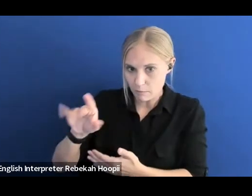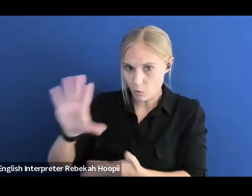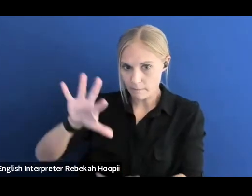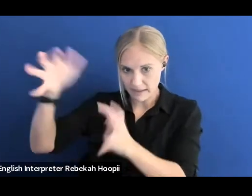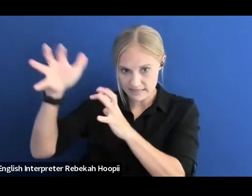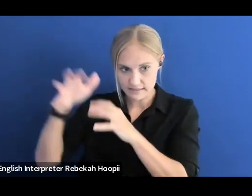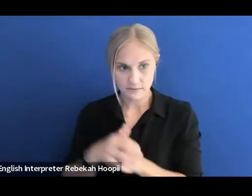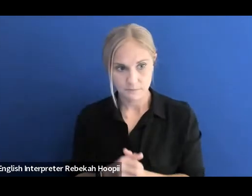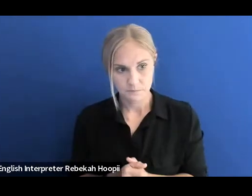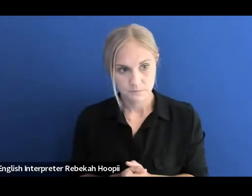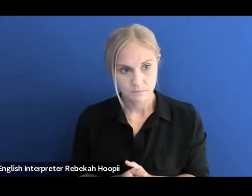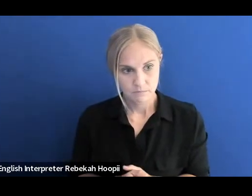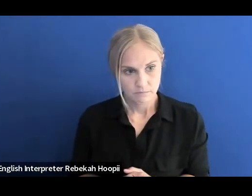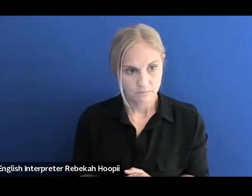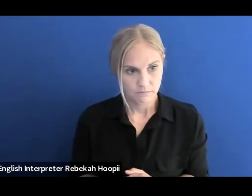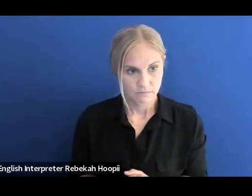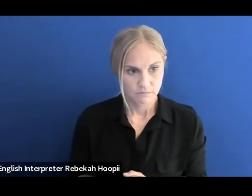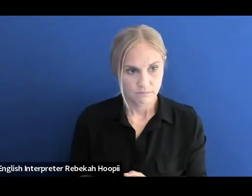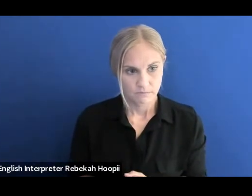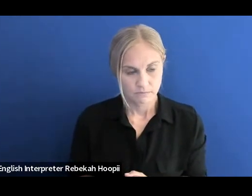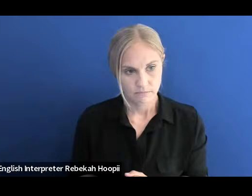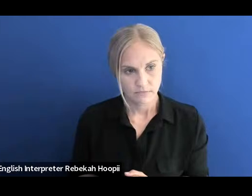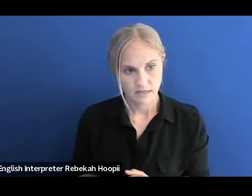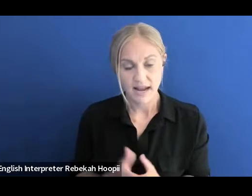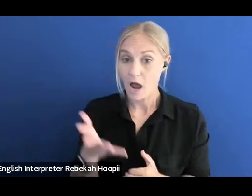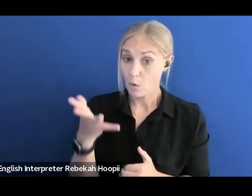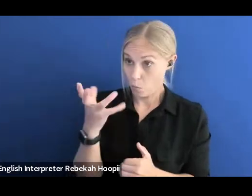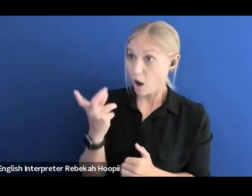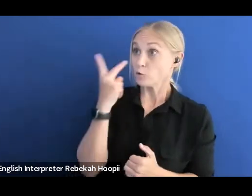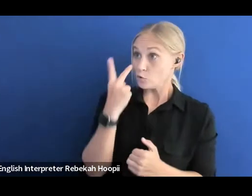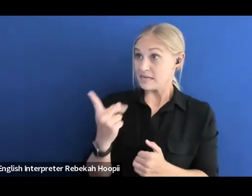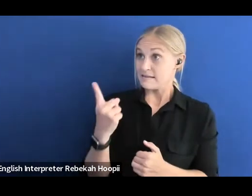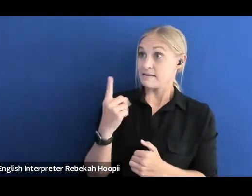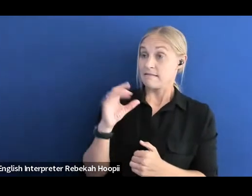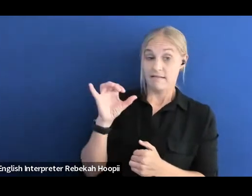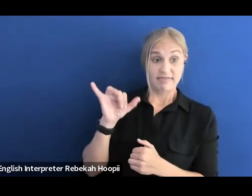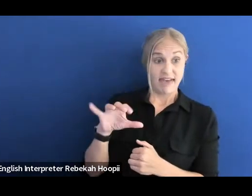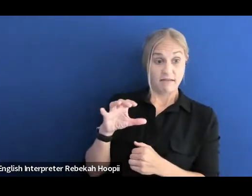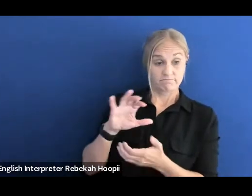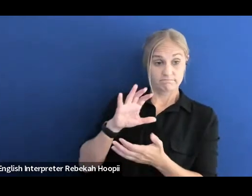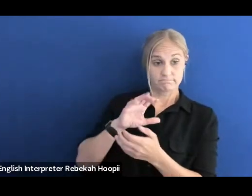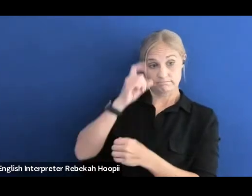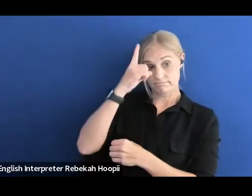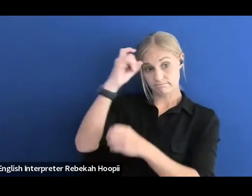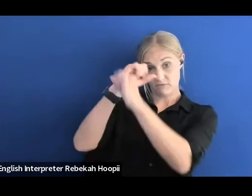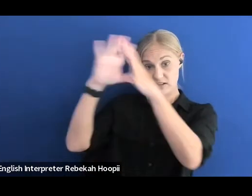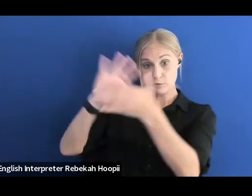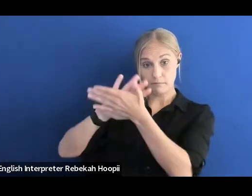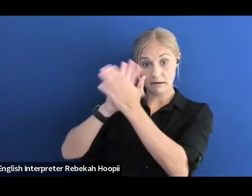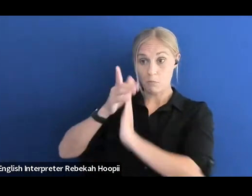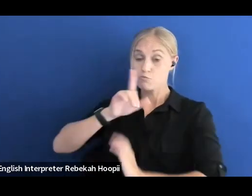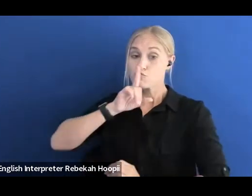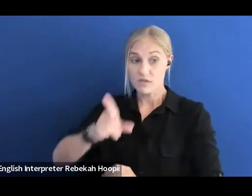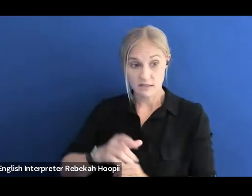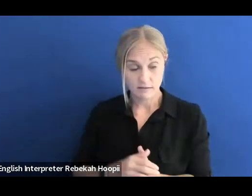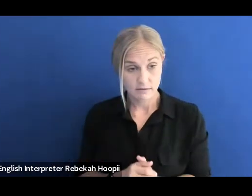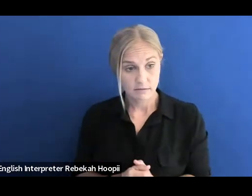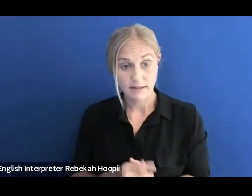And we would like to see that vision come true before any other leases can be even given out. Right